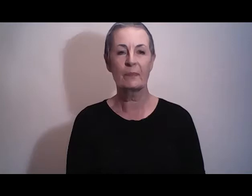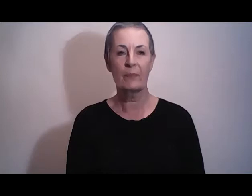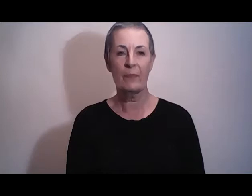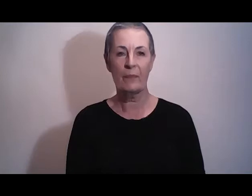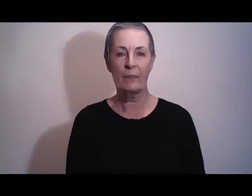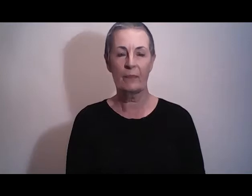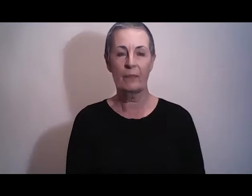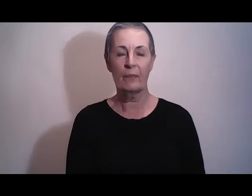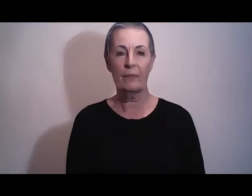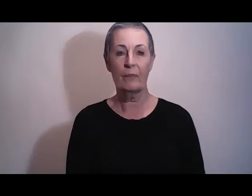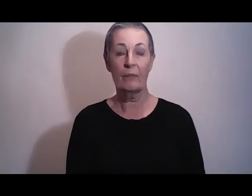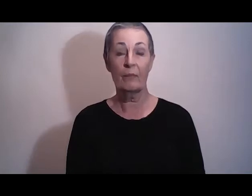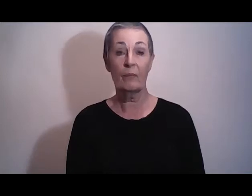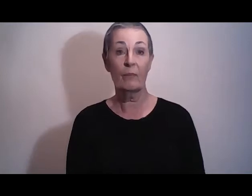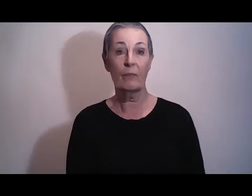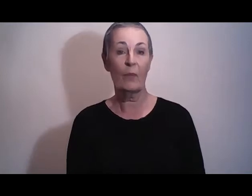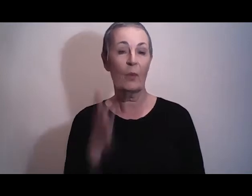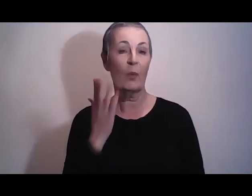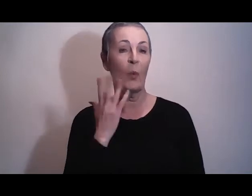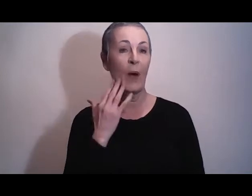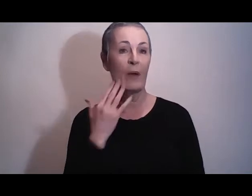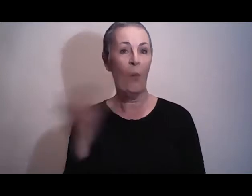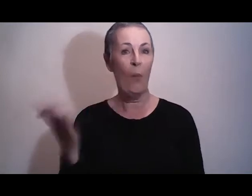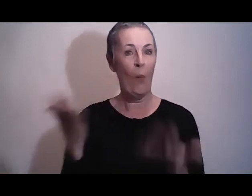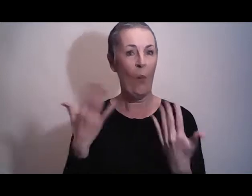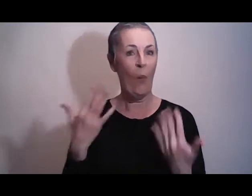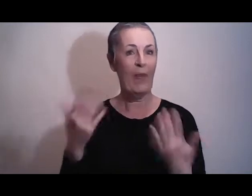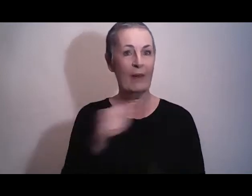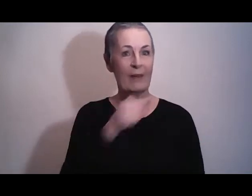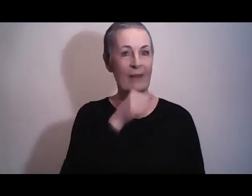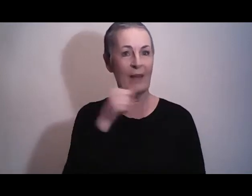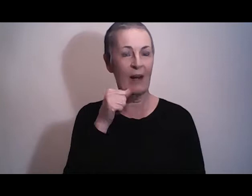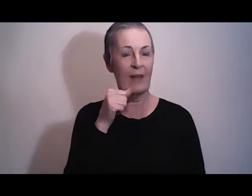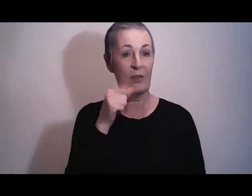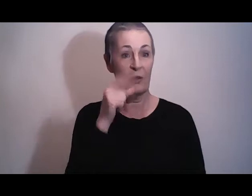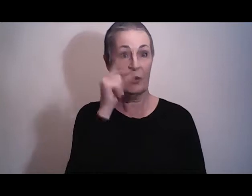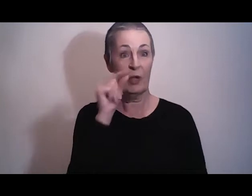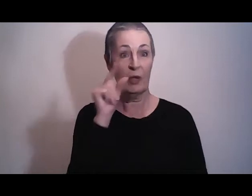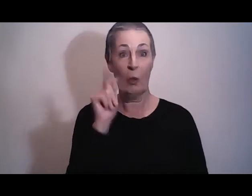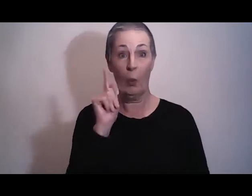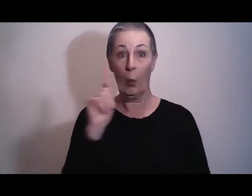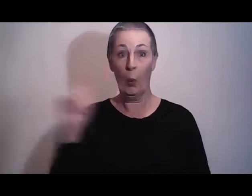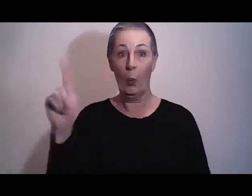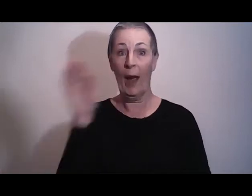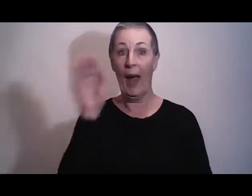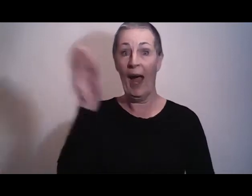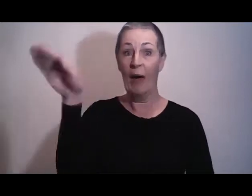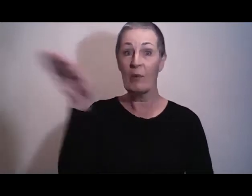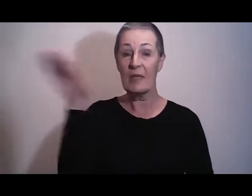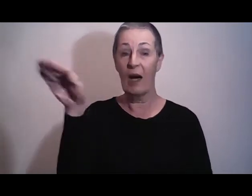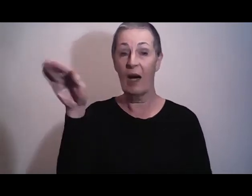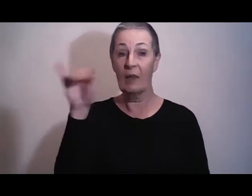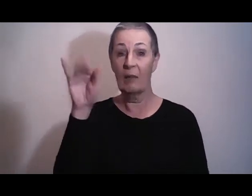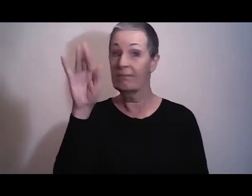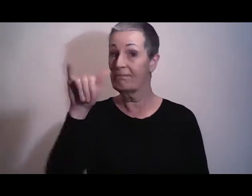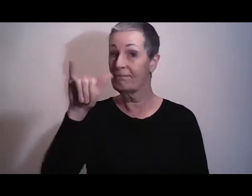So when the weather is nice, you can go outside. If you have a little green space, garden,